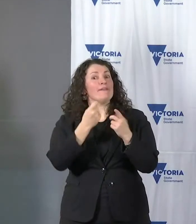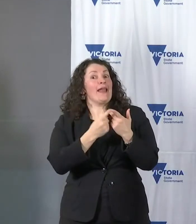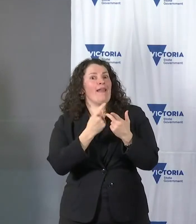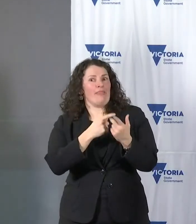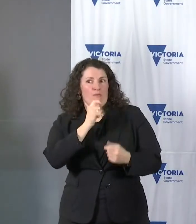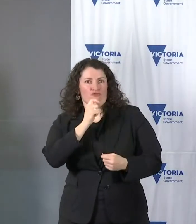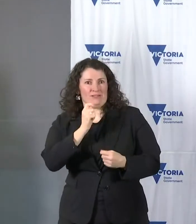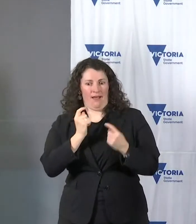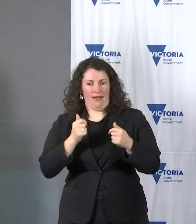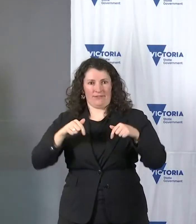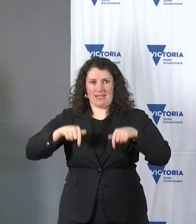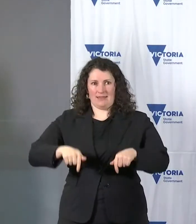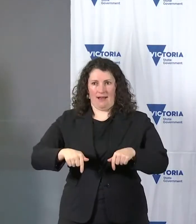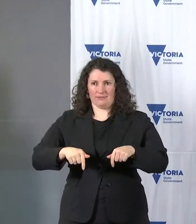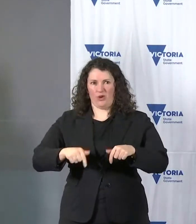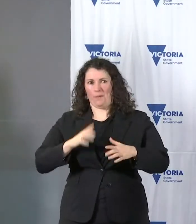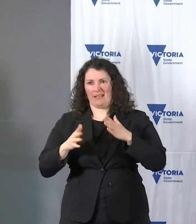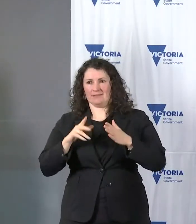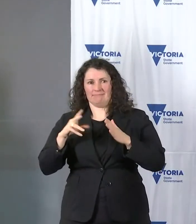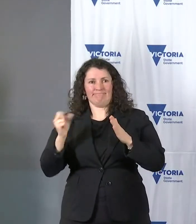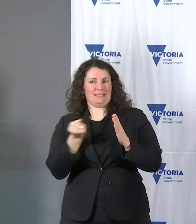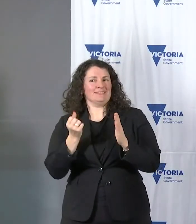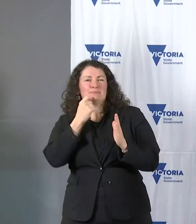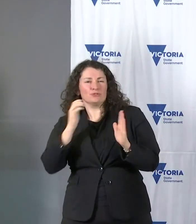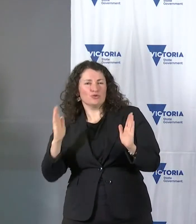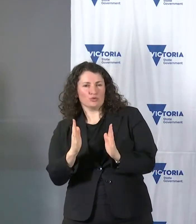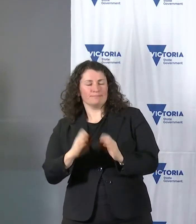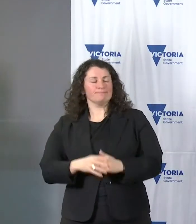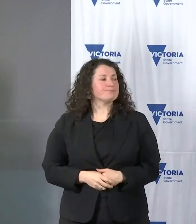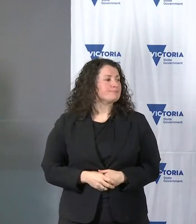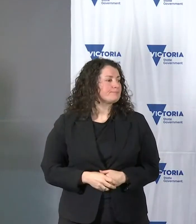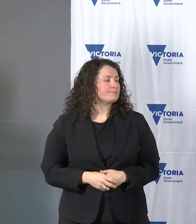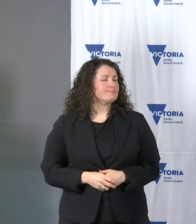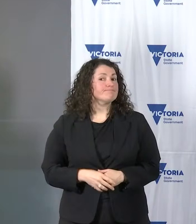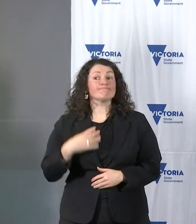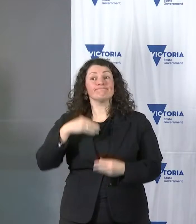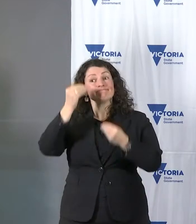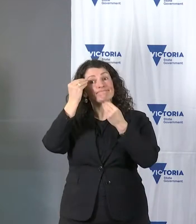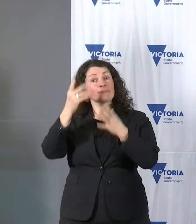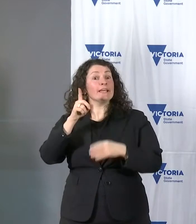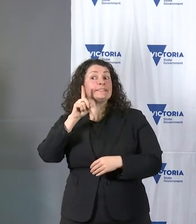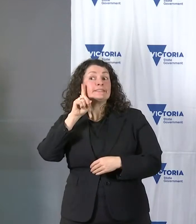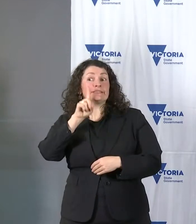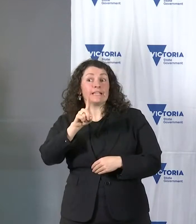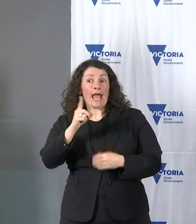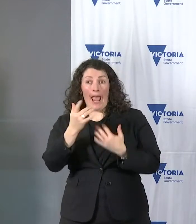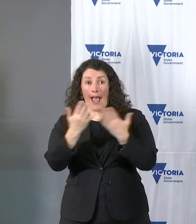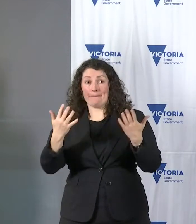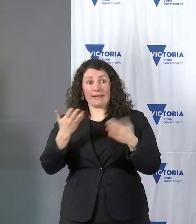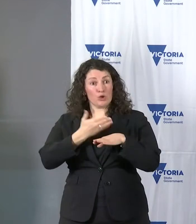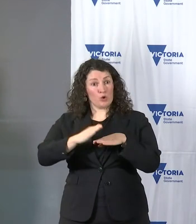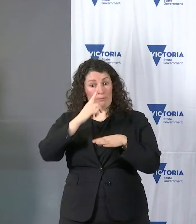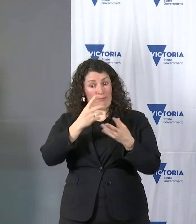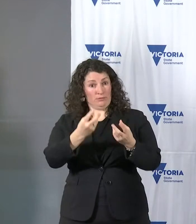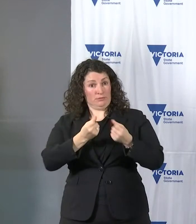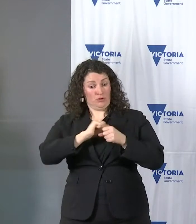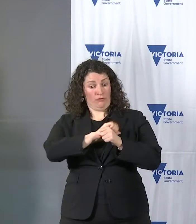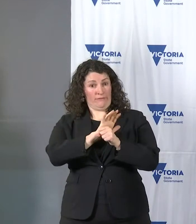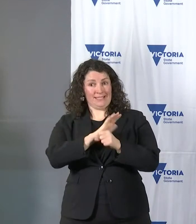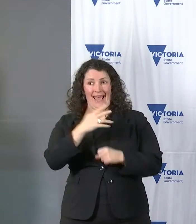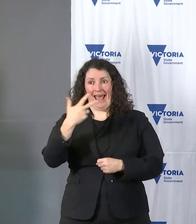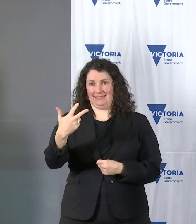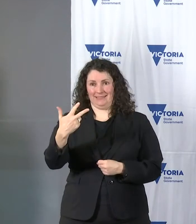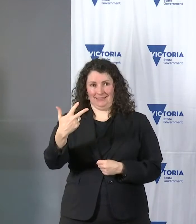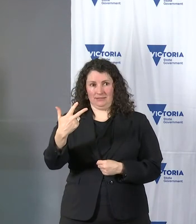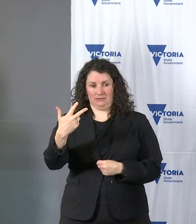one. So I can report that there were 8 new cases reported today, all locally